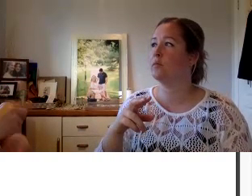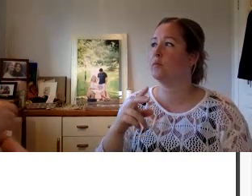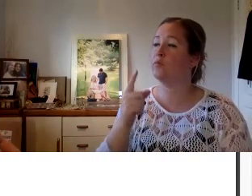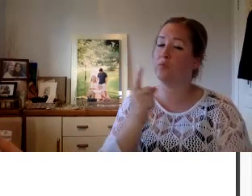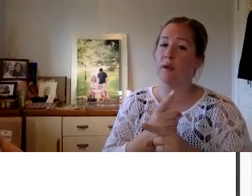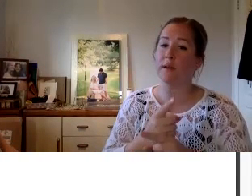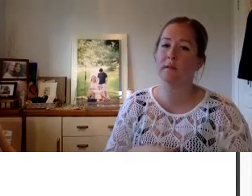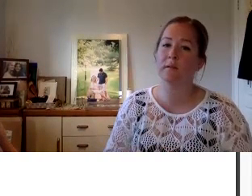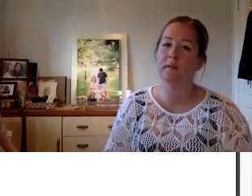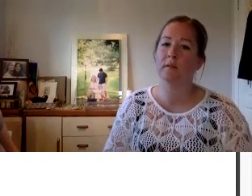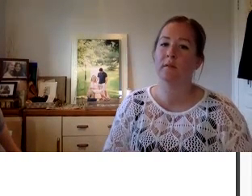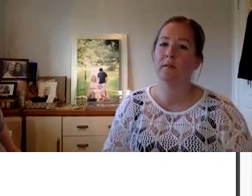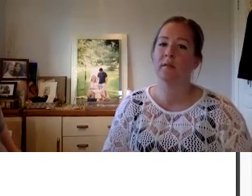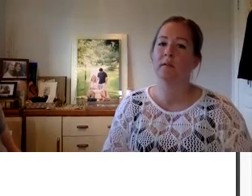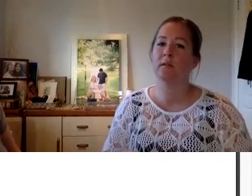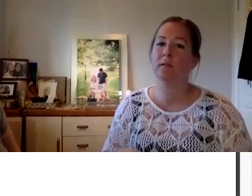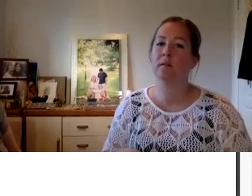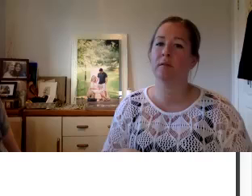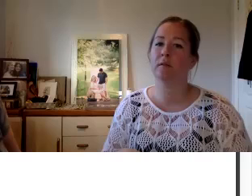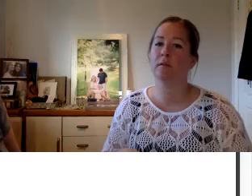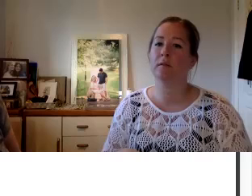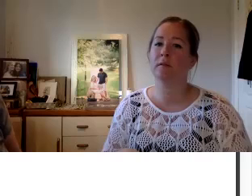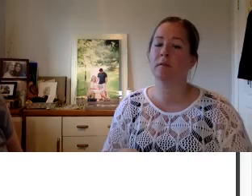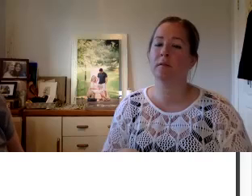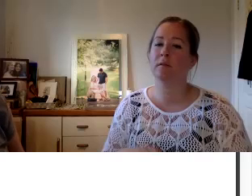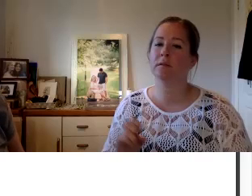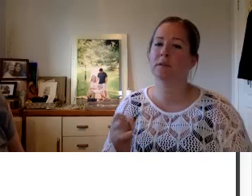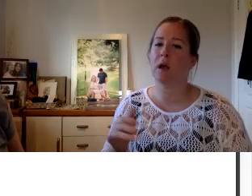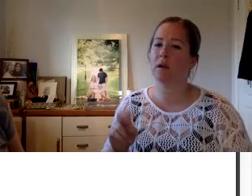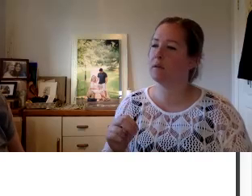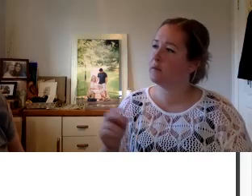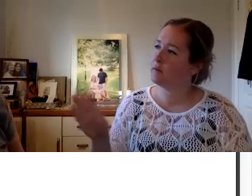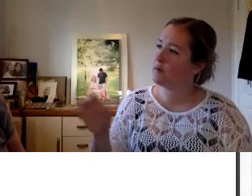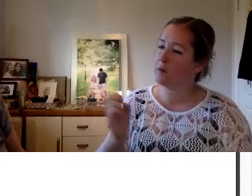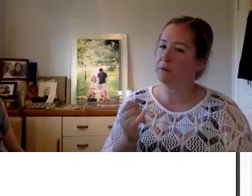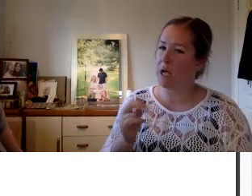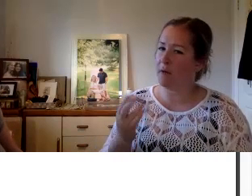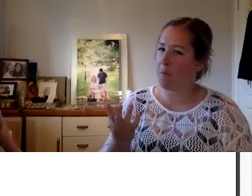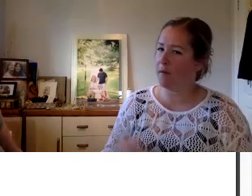right. Right. You are right. Used in that context. Right.